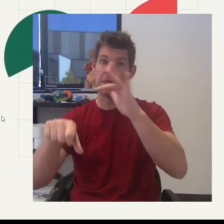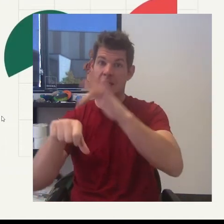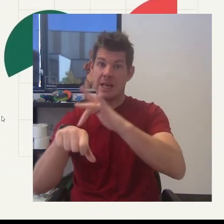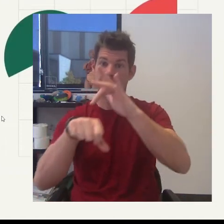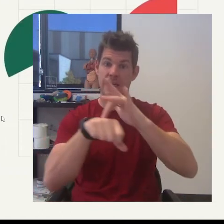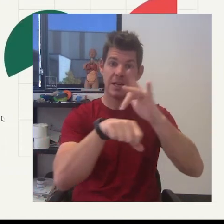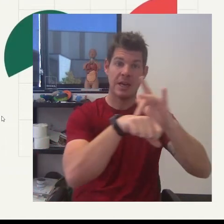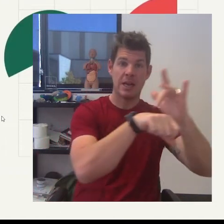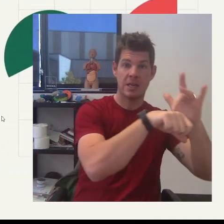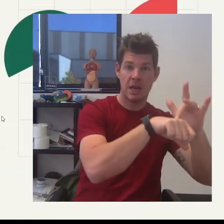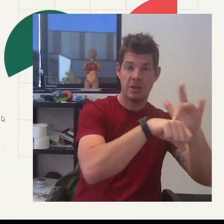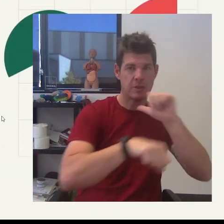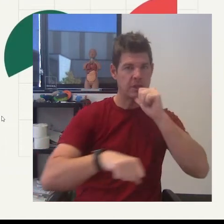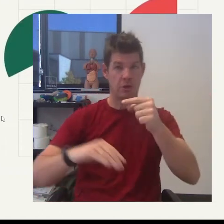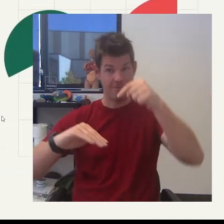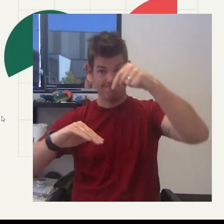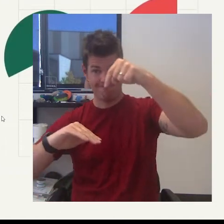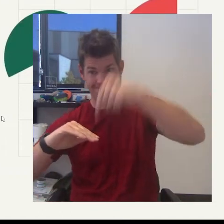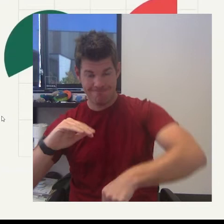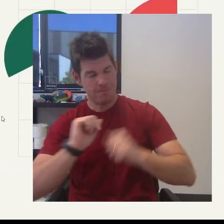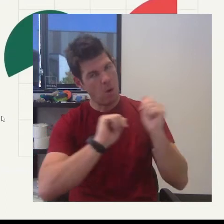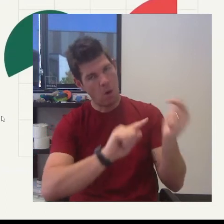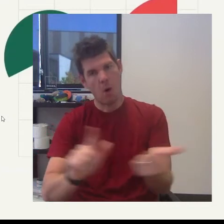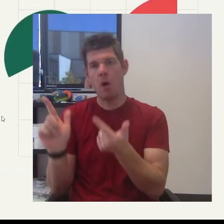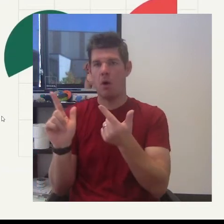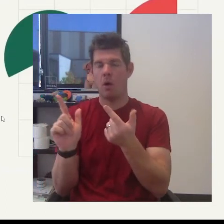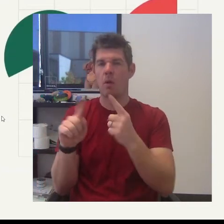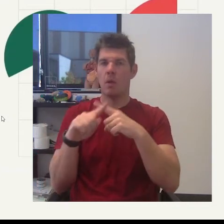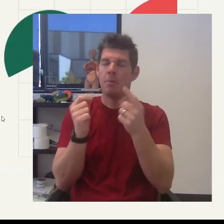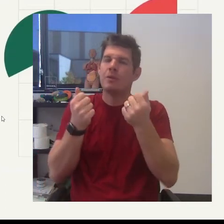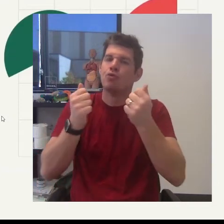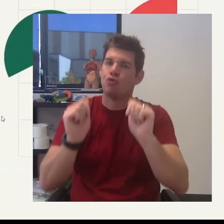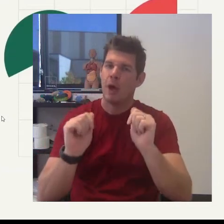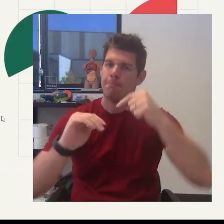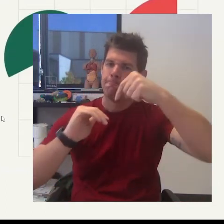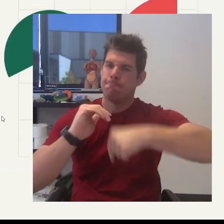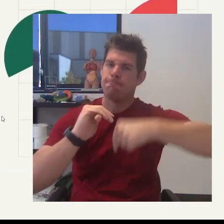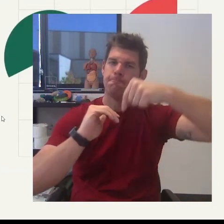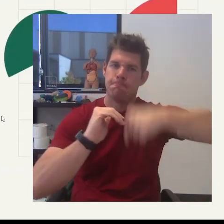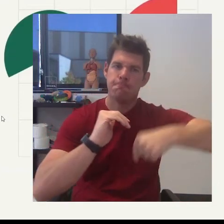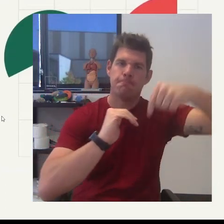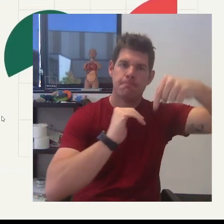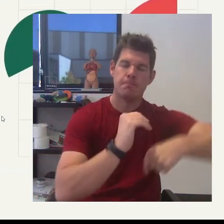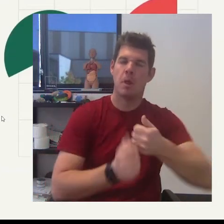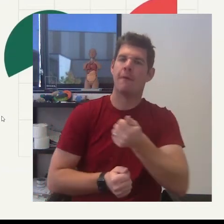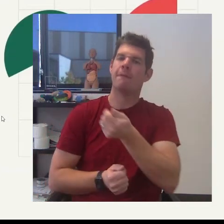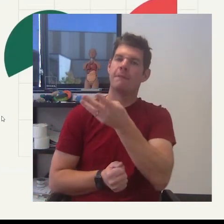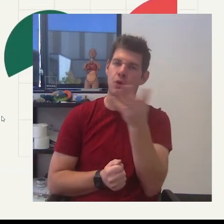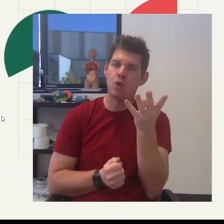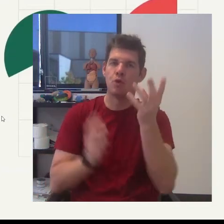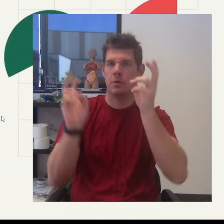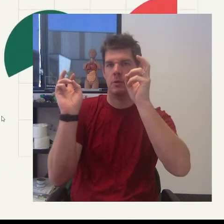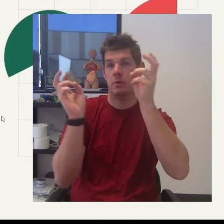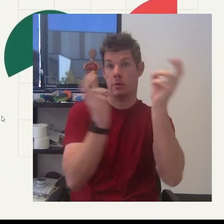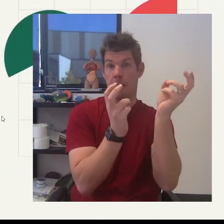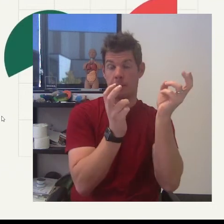the main part of our activities, we're going to come up with other ways that we can do those kinds of